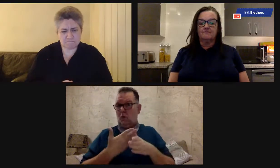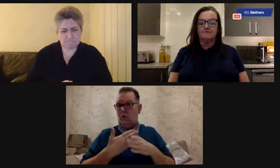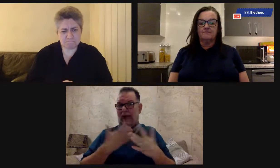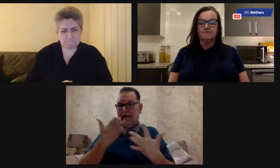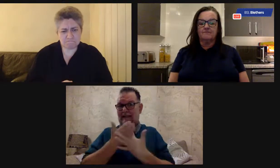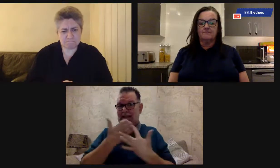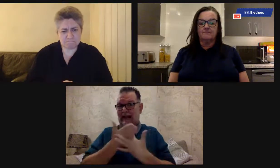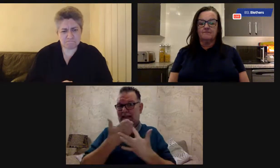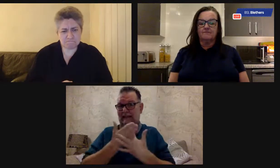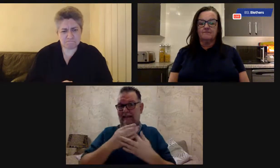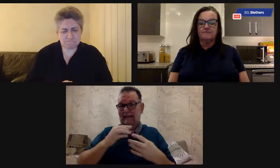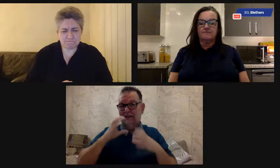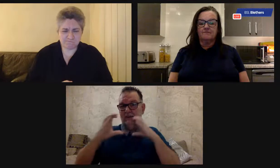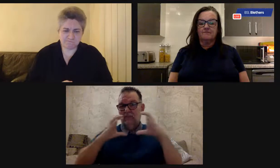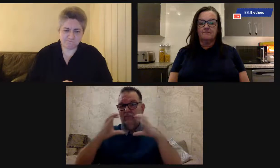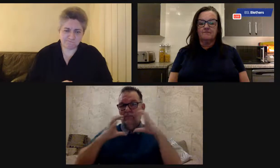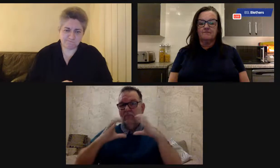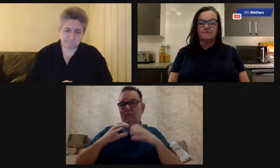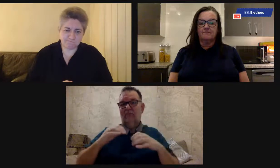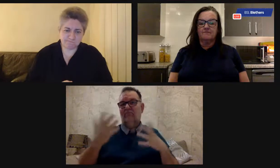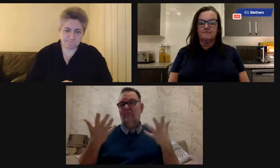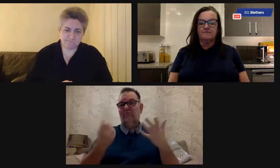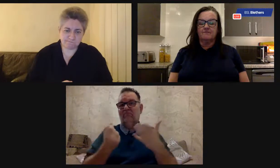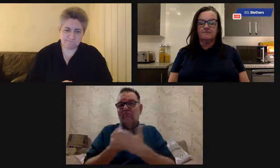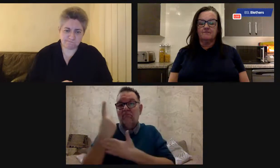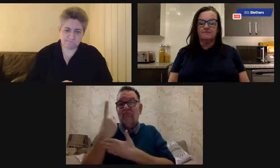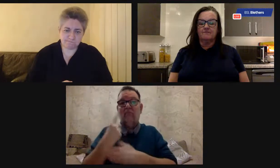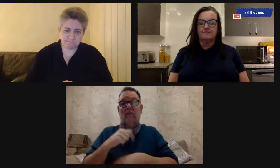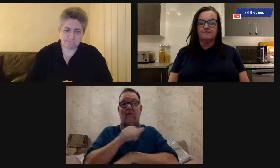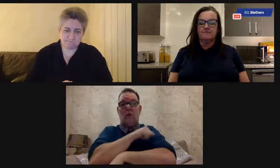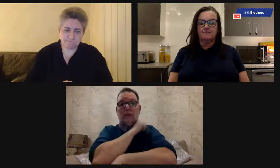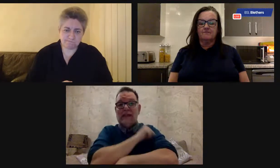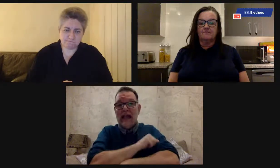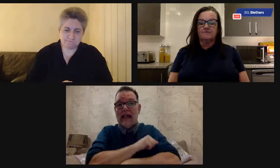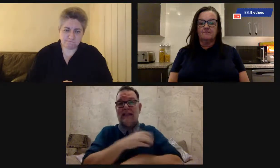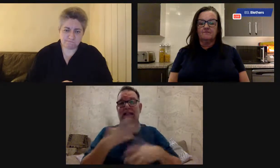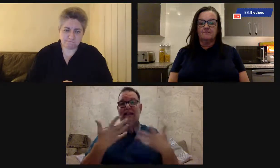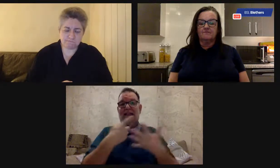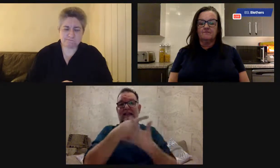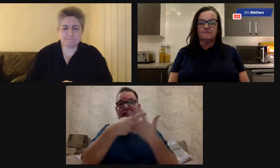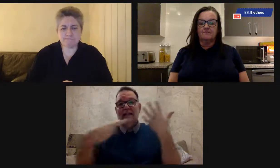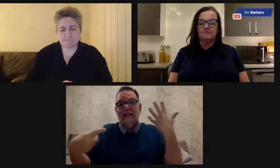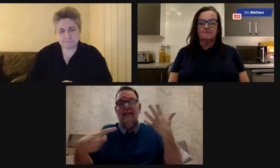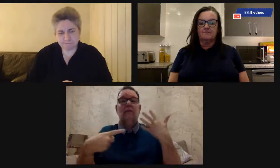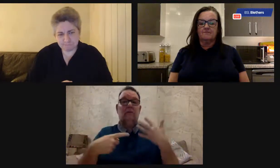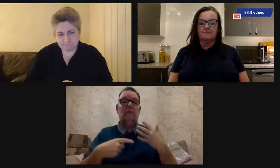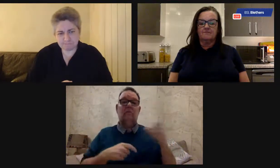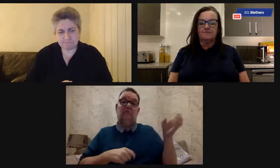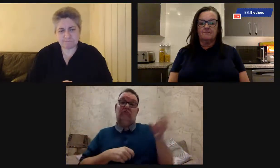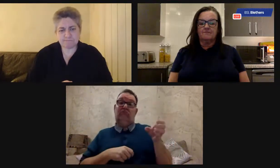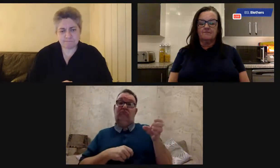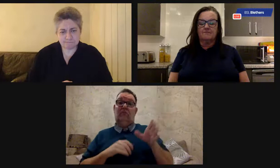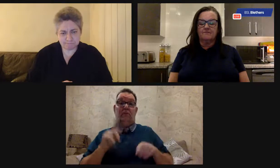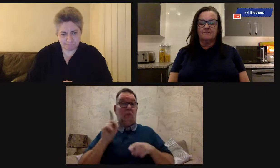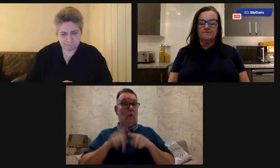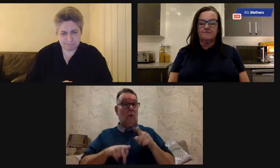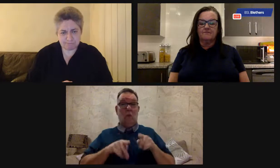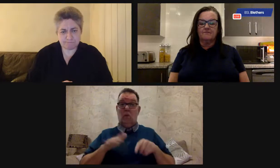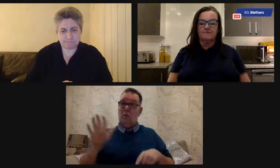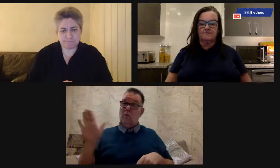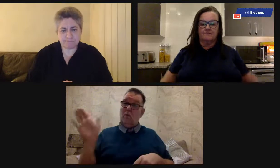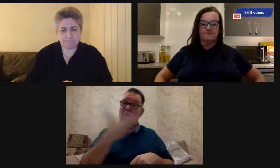them. We pay them to come because it's for access to communication. There might be other things that could happen, a first